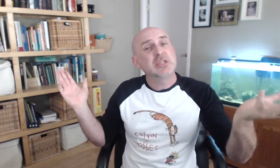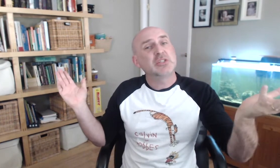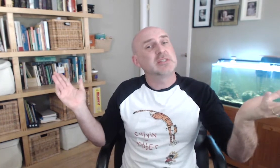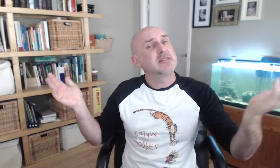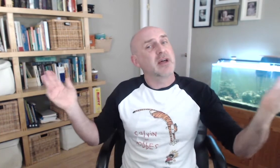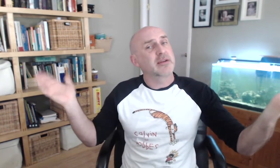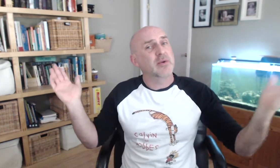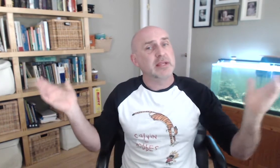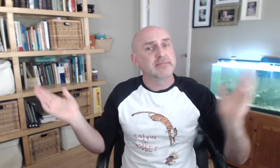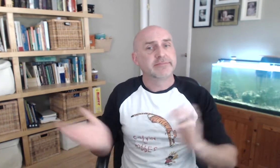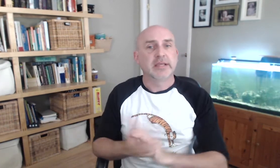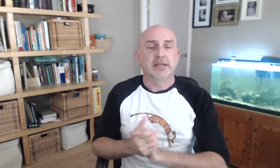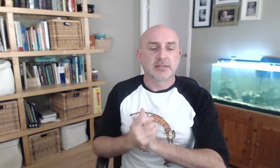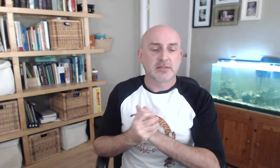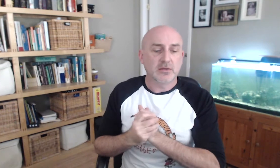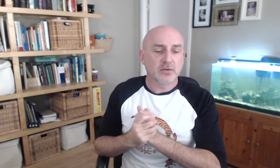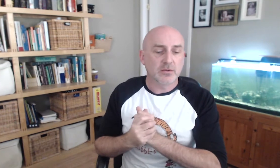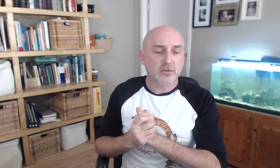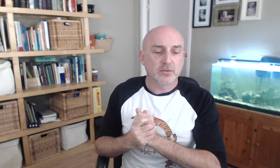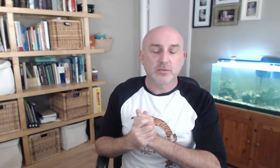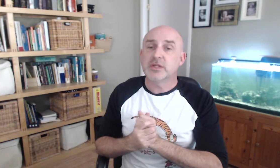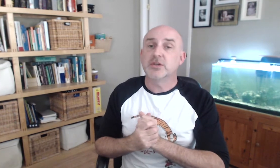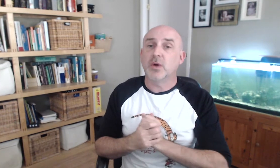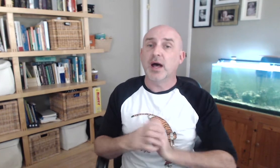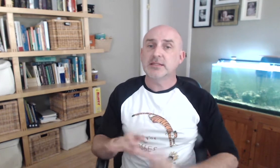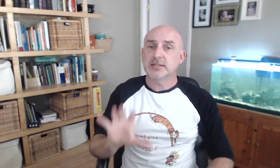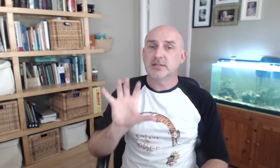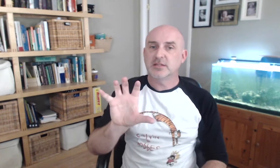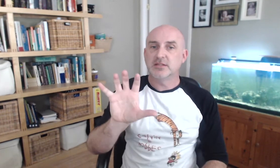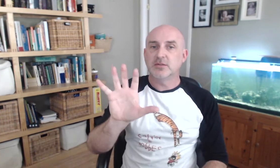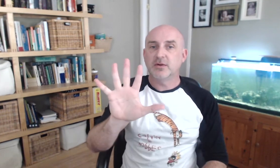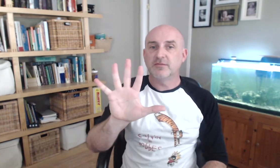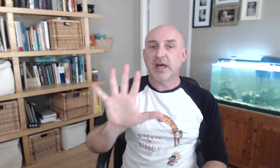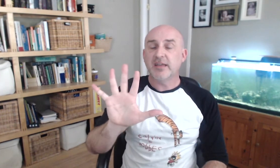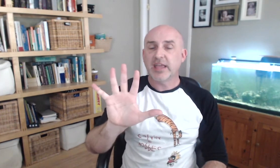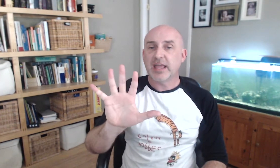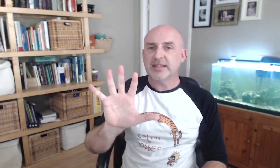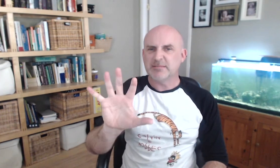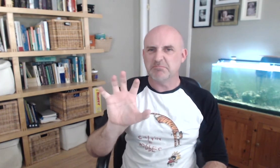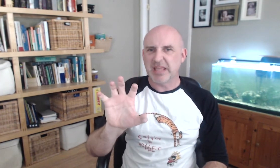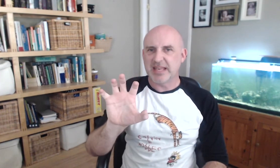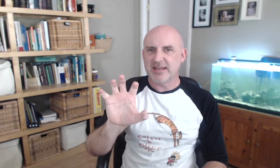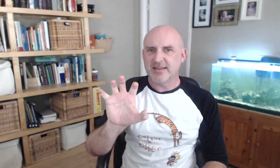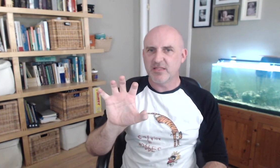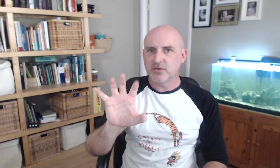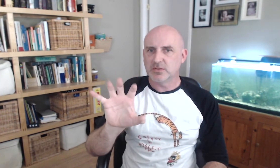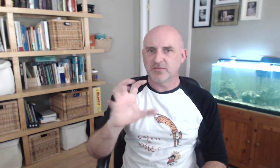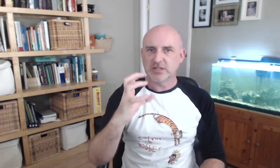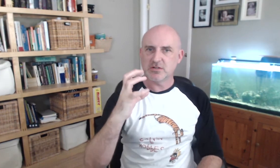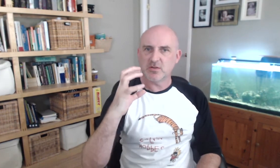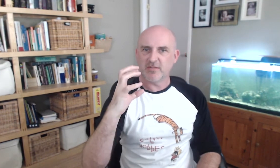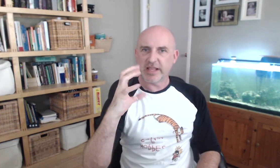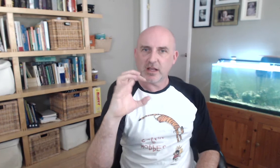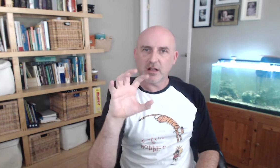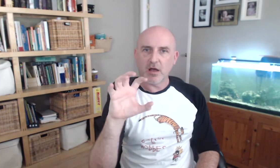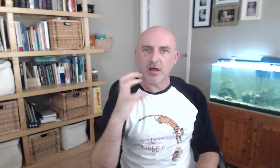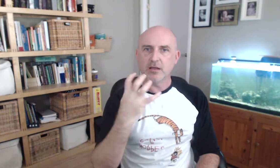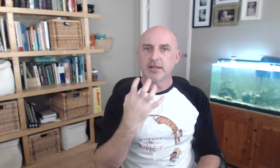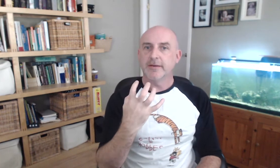organization is not great. So we're going to do hot. You're going to do a 5 hand, bend those fingers so you have like a claw,